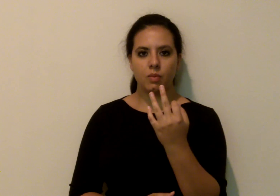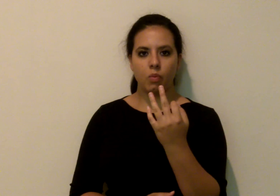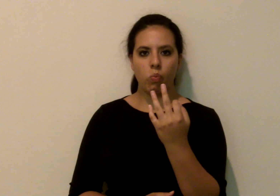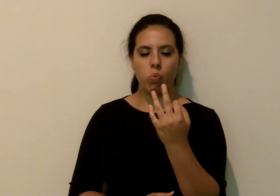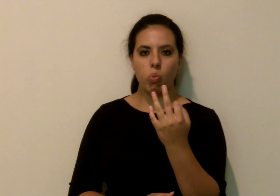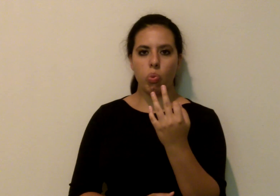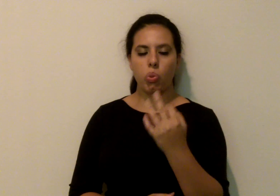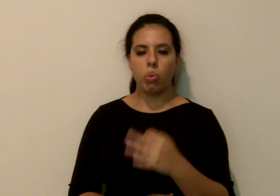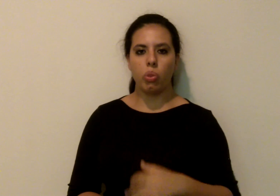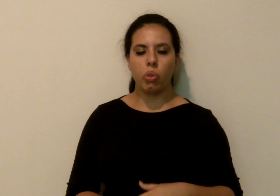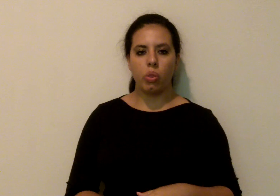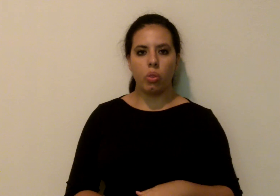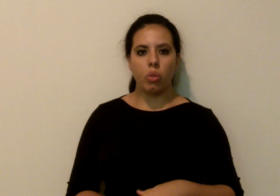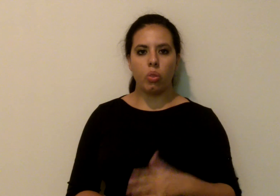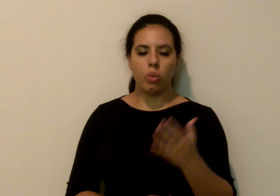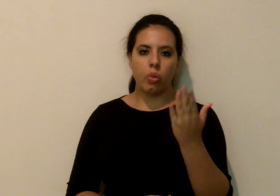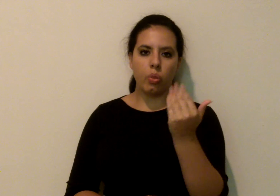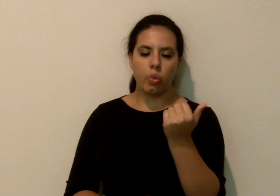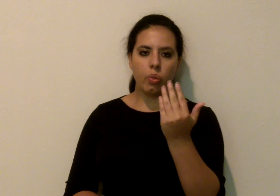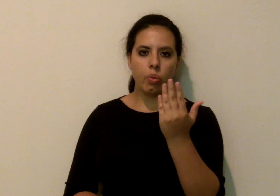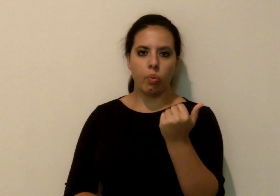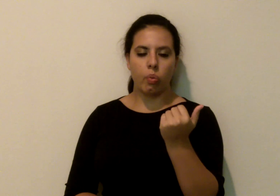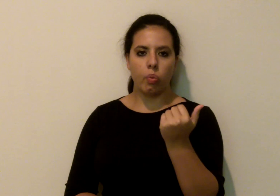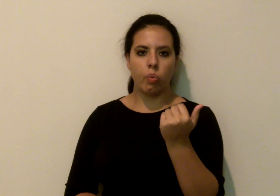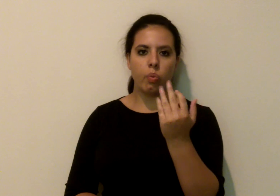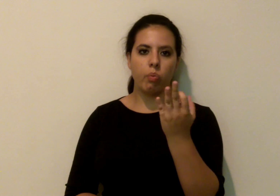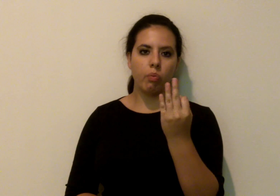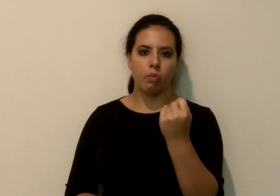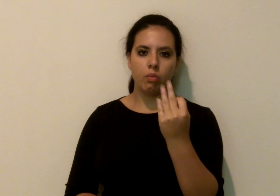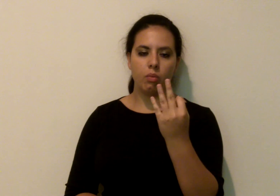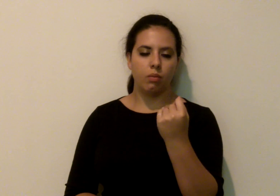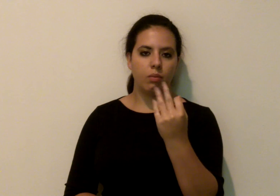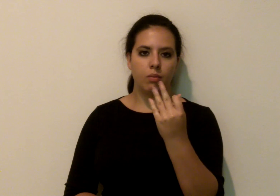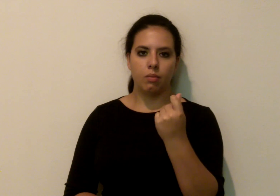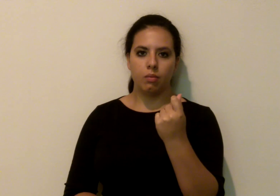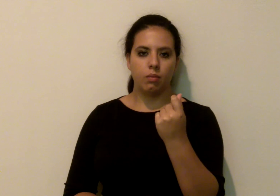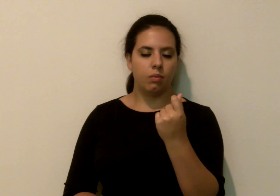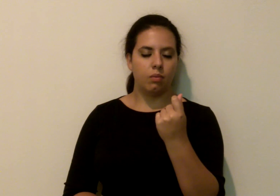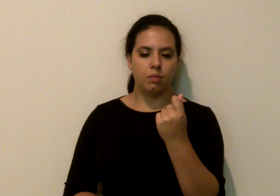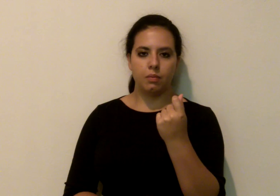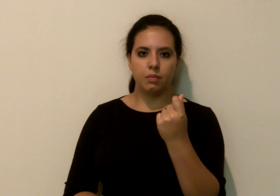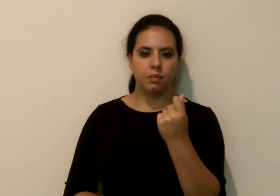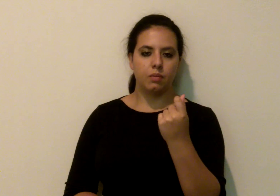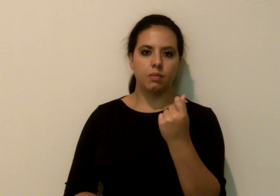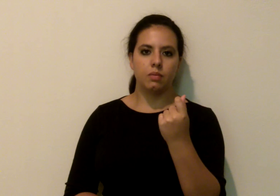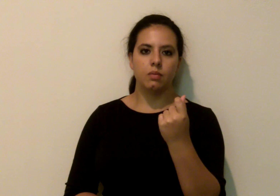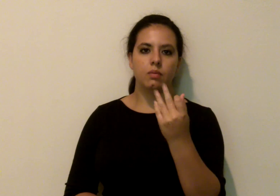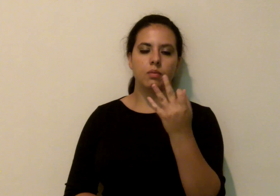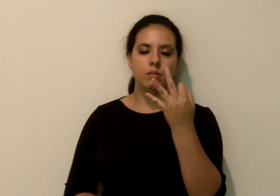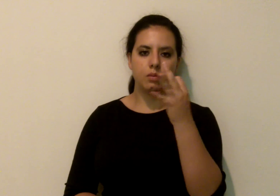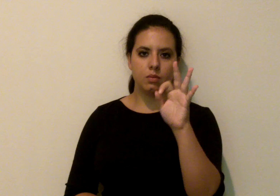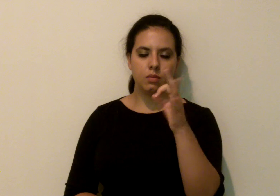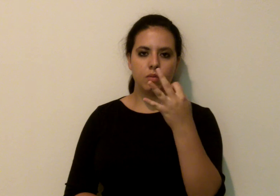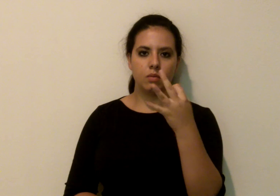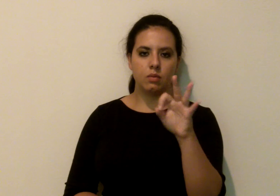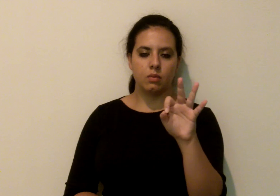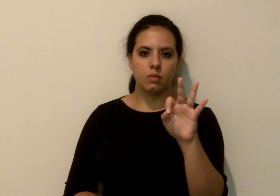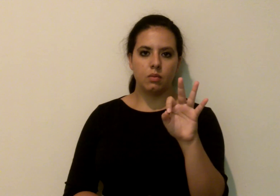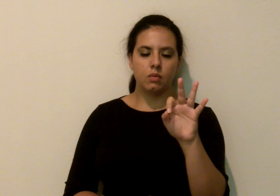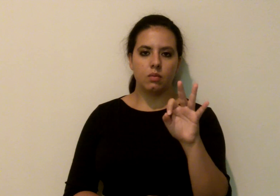I know what you guys are thinking is that this is 15, so maybe this is 19. No, 19. If you guys